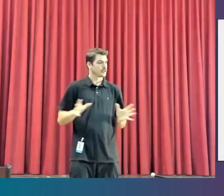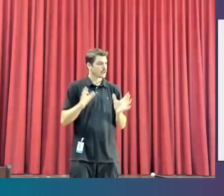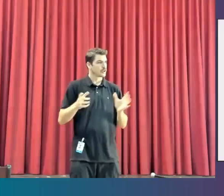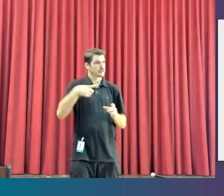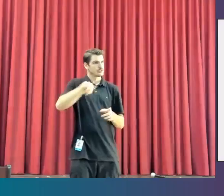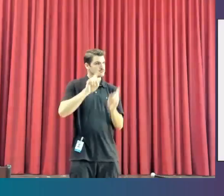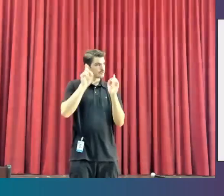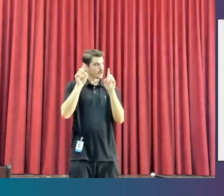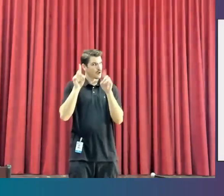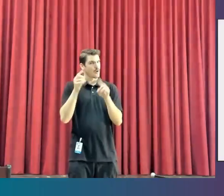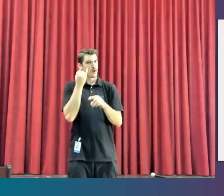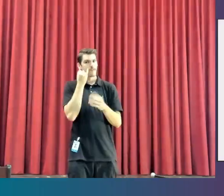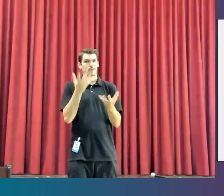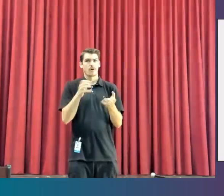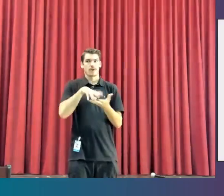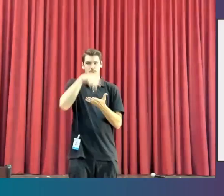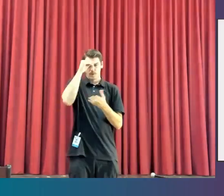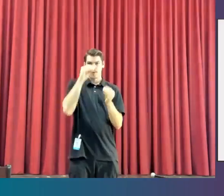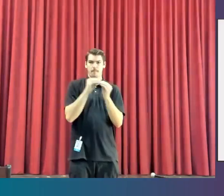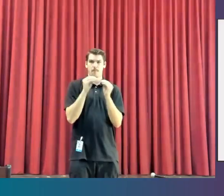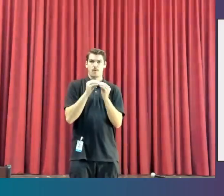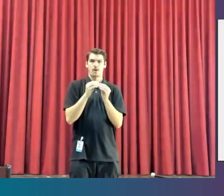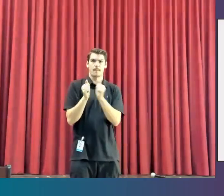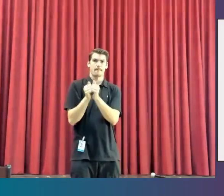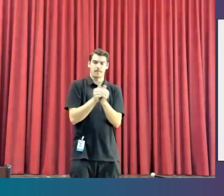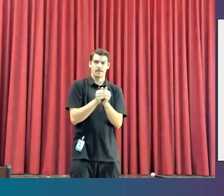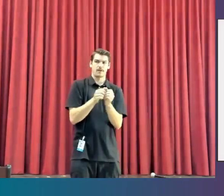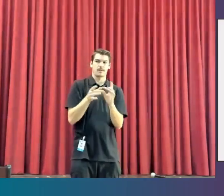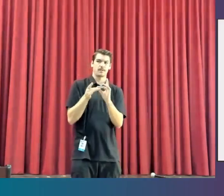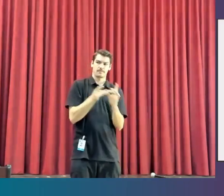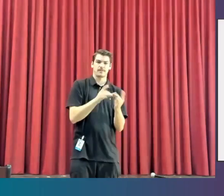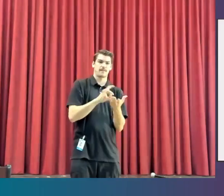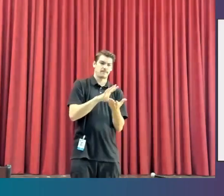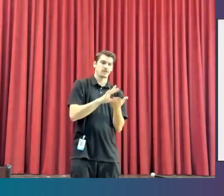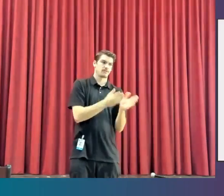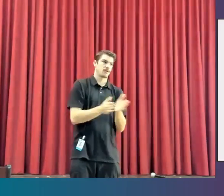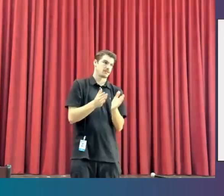to attend if they want to learn more about the eviction process.